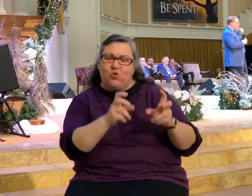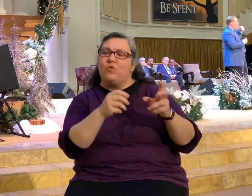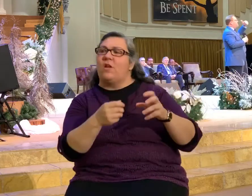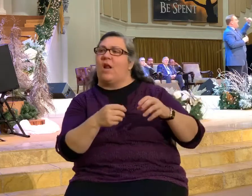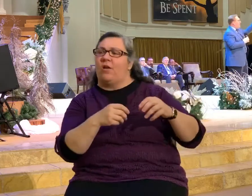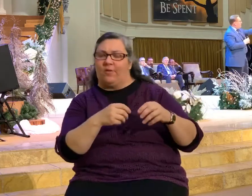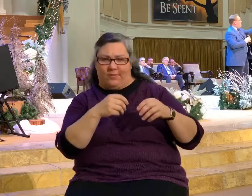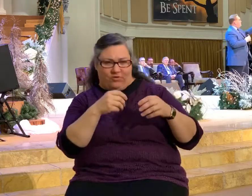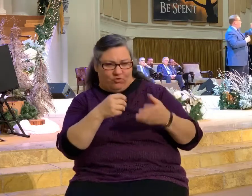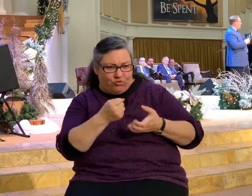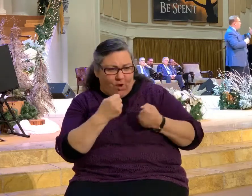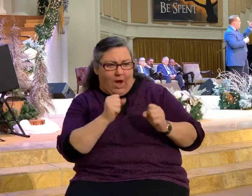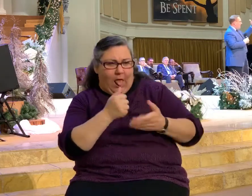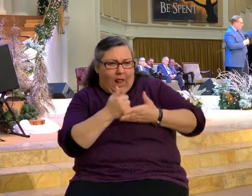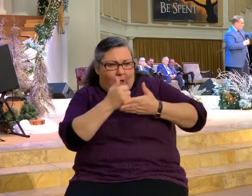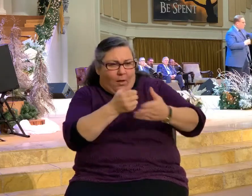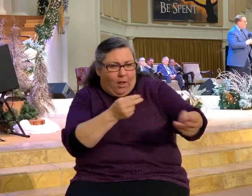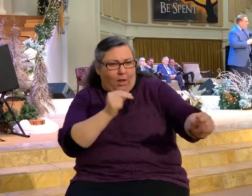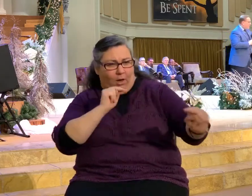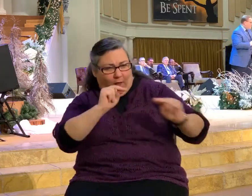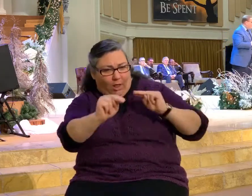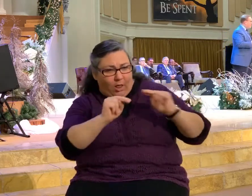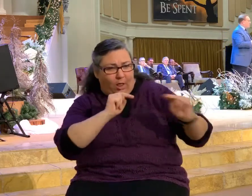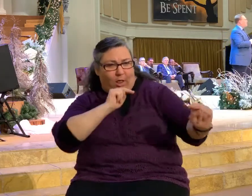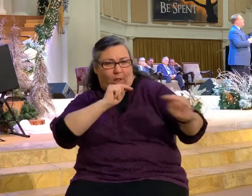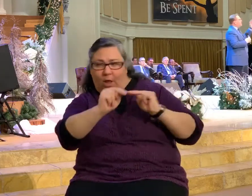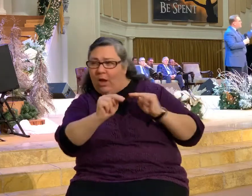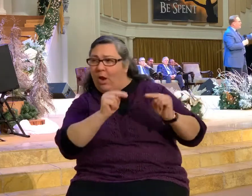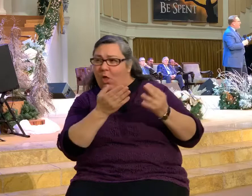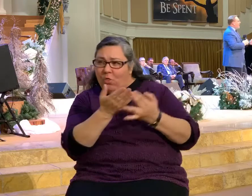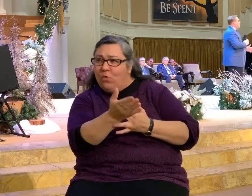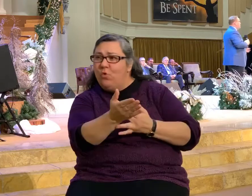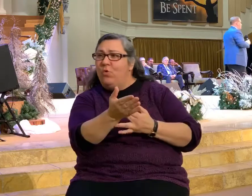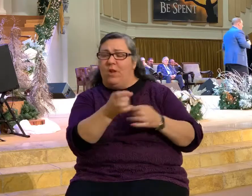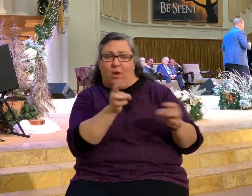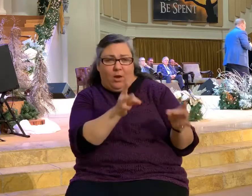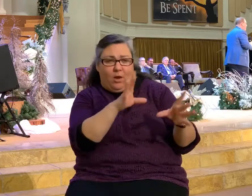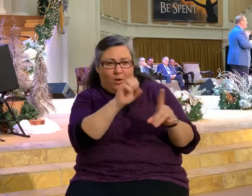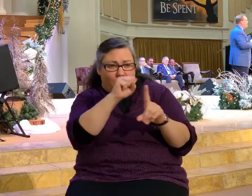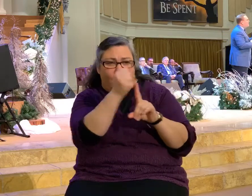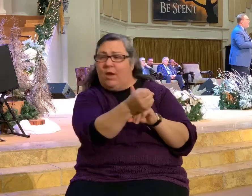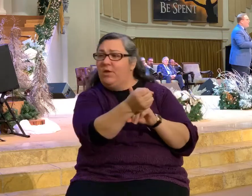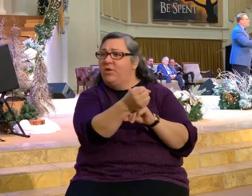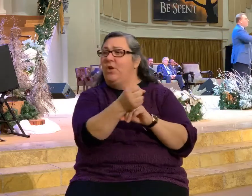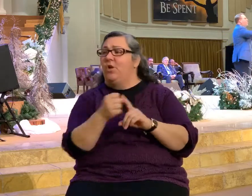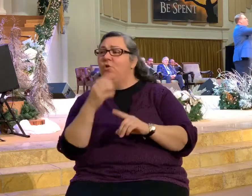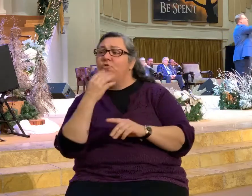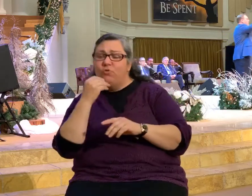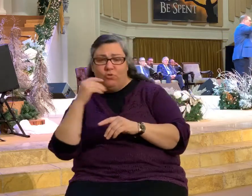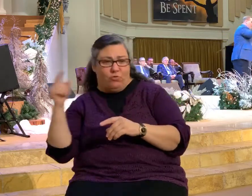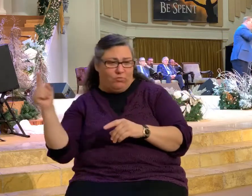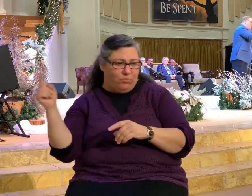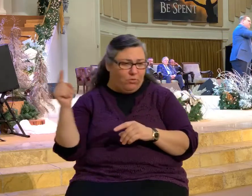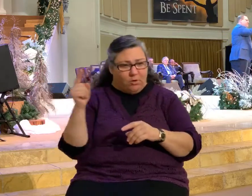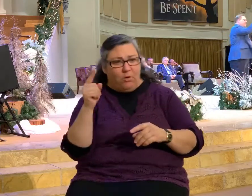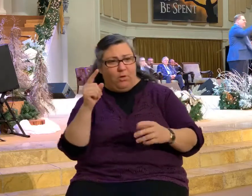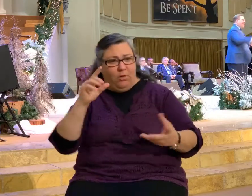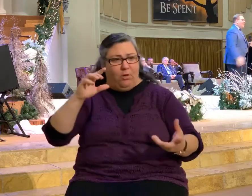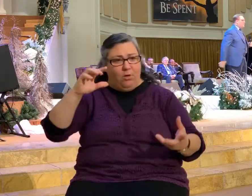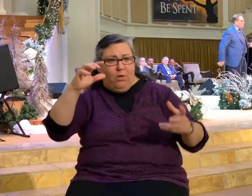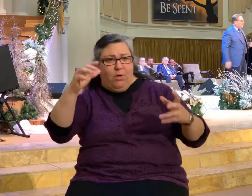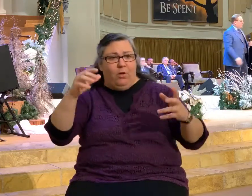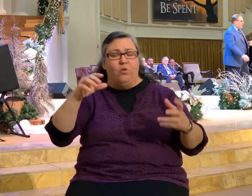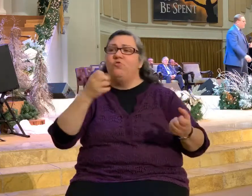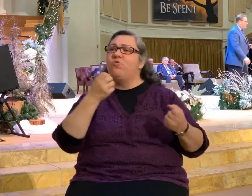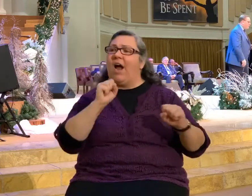that he's trying to help them negotiate through that difficulty. The Judaizers are trying to come in and turn the